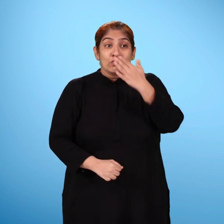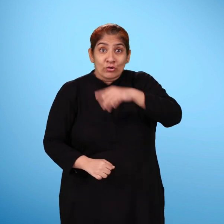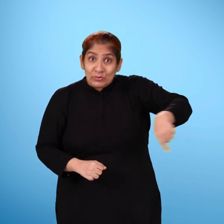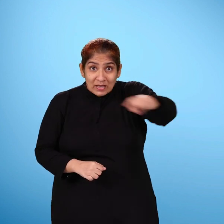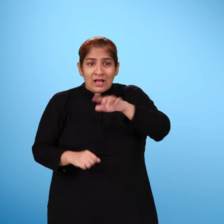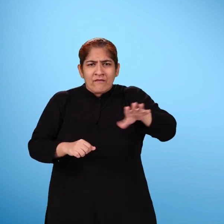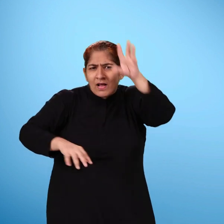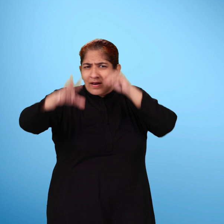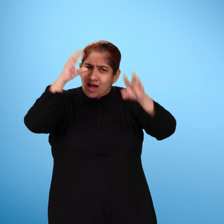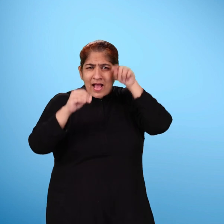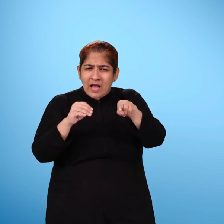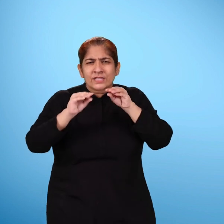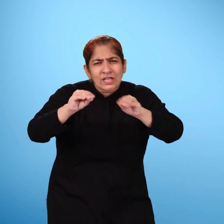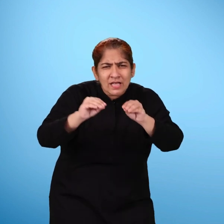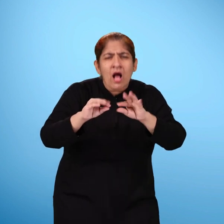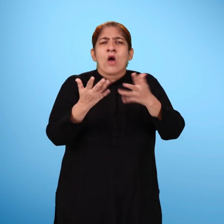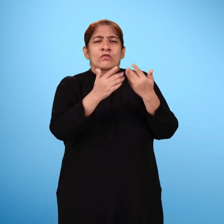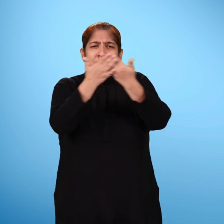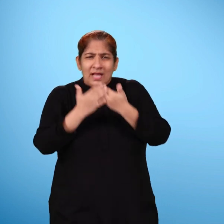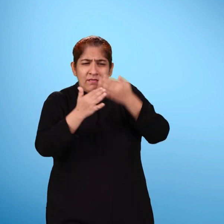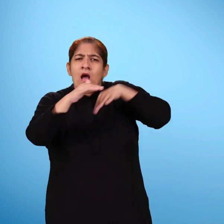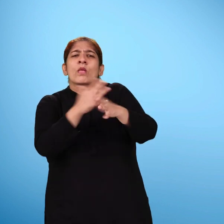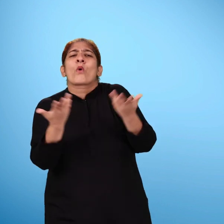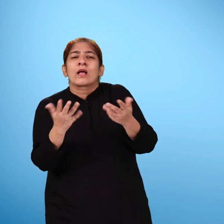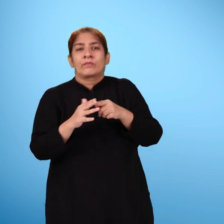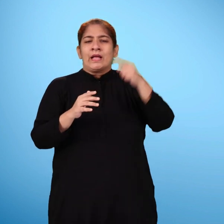Create a conducive environment for children's learning in schools.